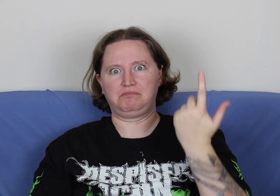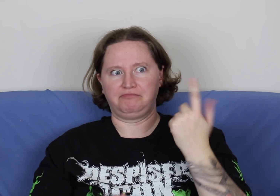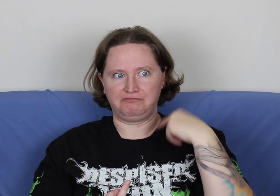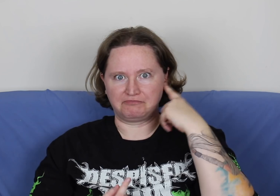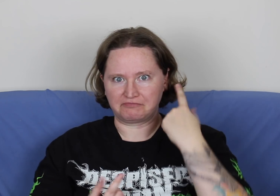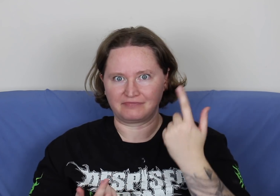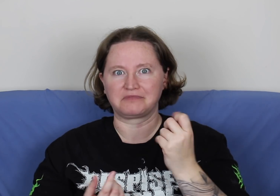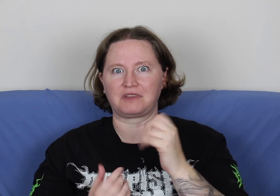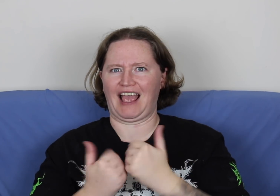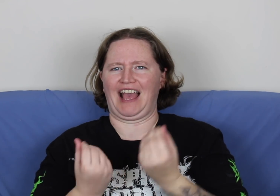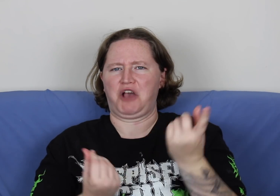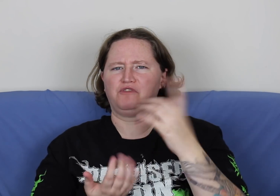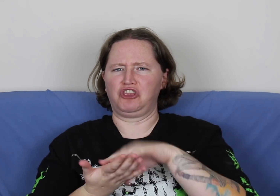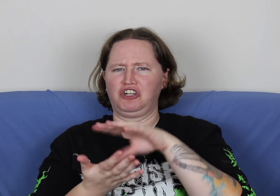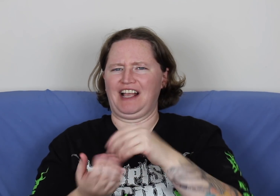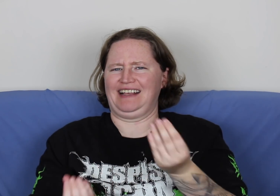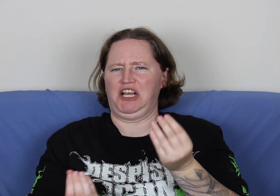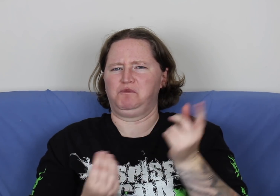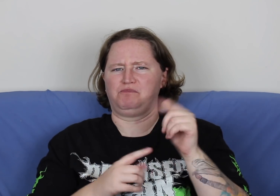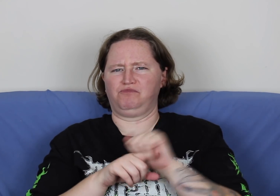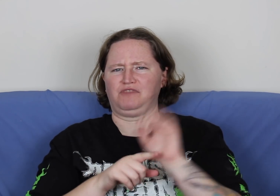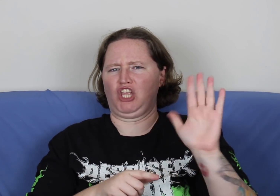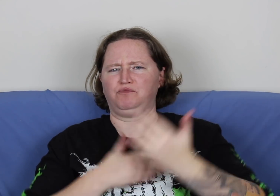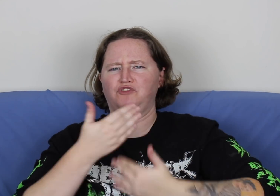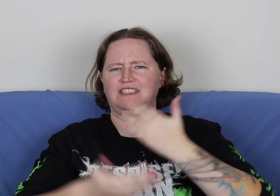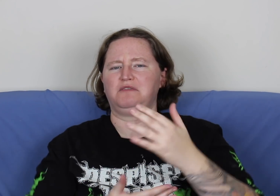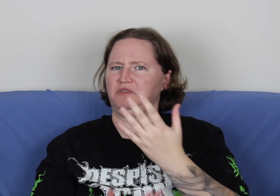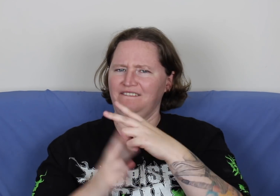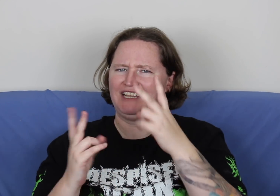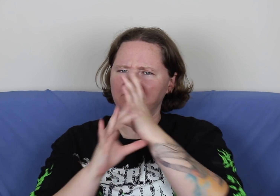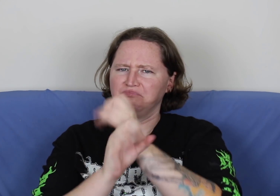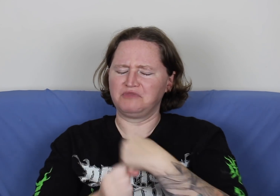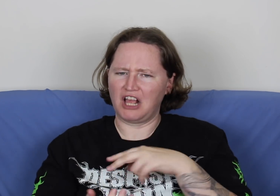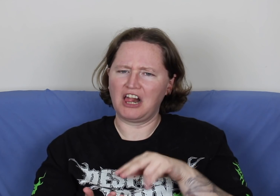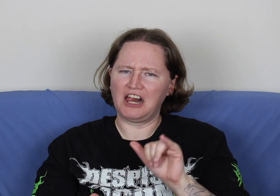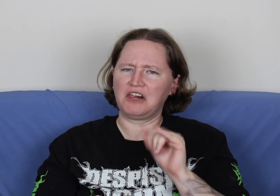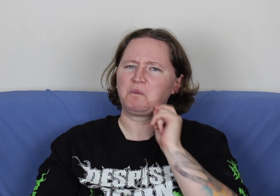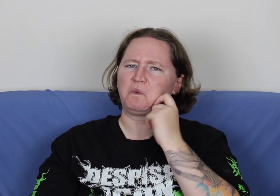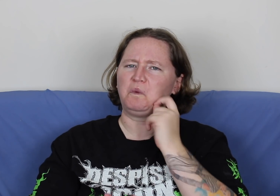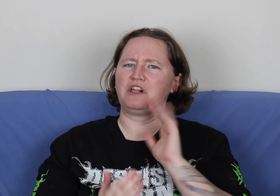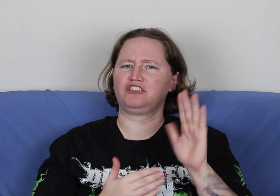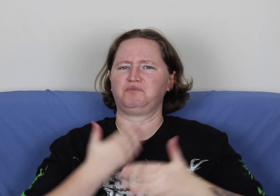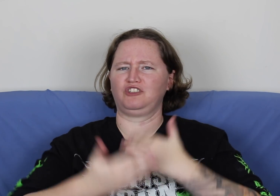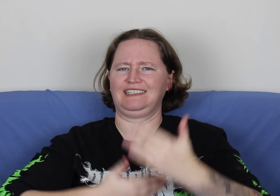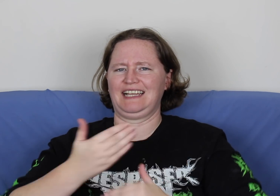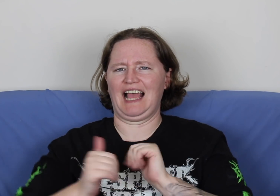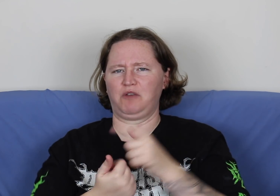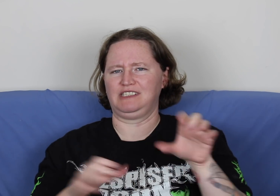couldn't hear anymore. So what exactly was that process for her? That I found fascinating. That was really cool,